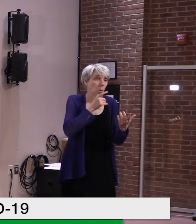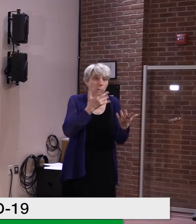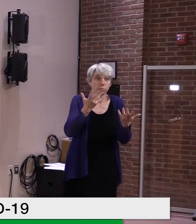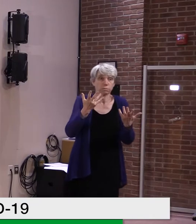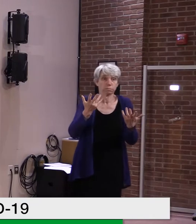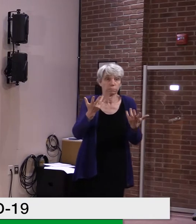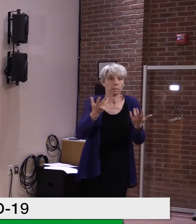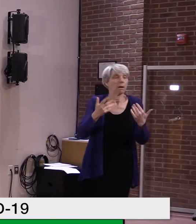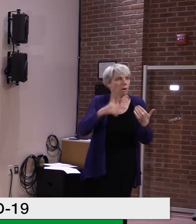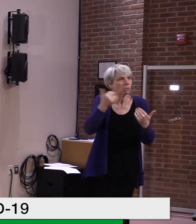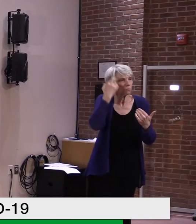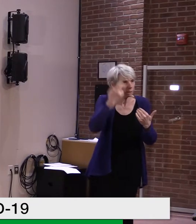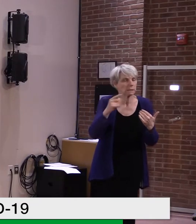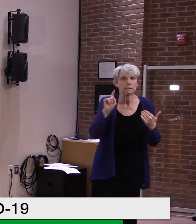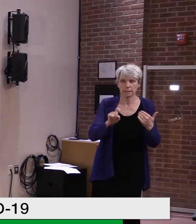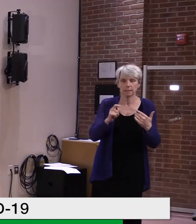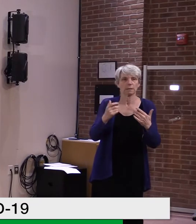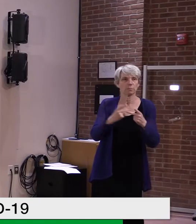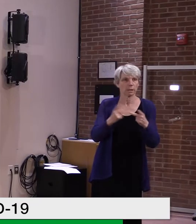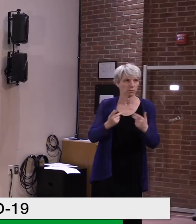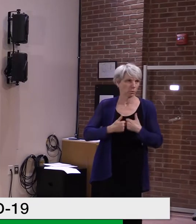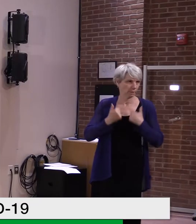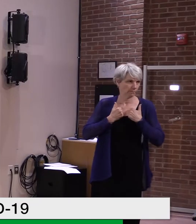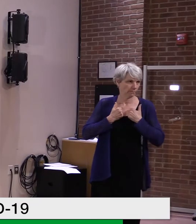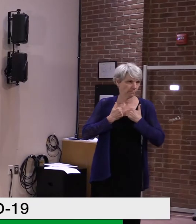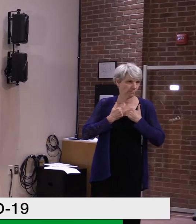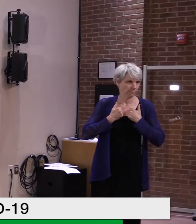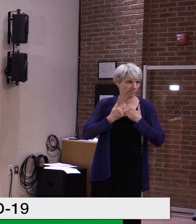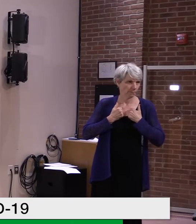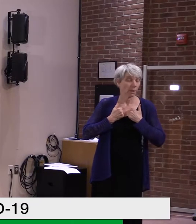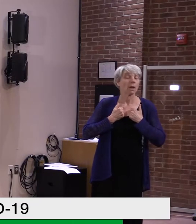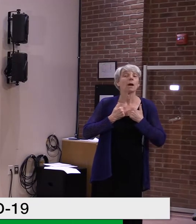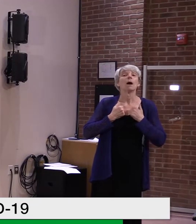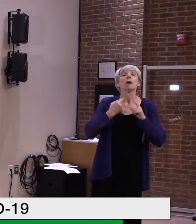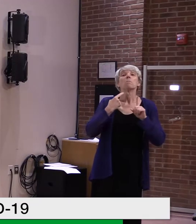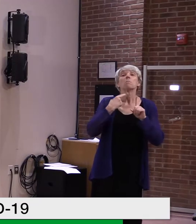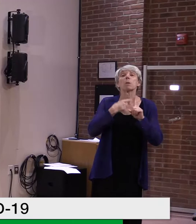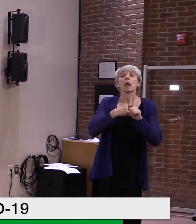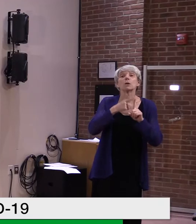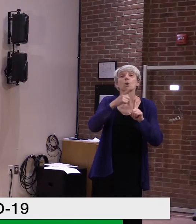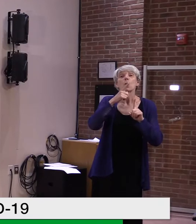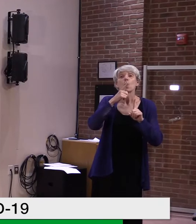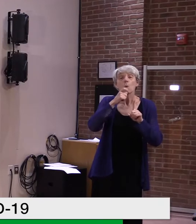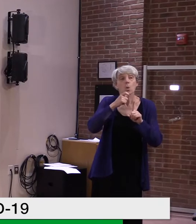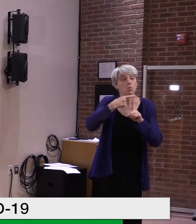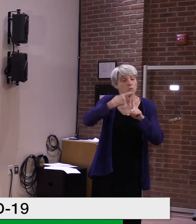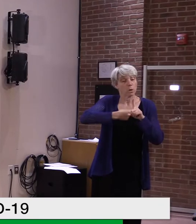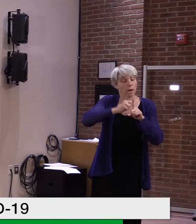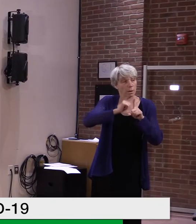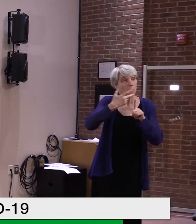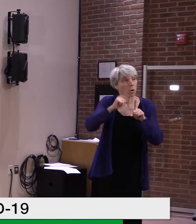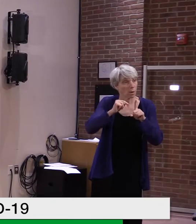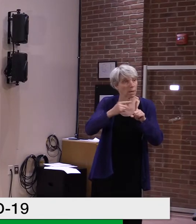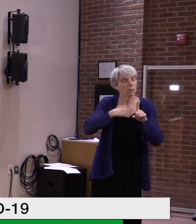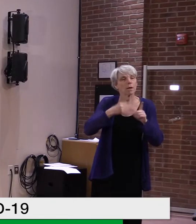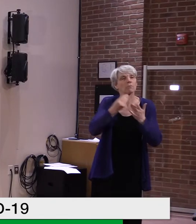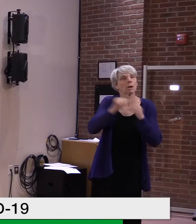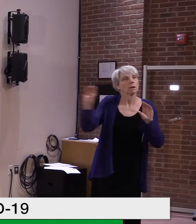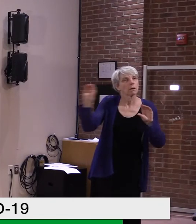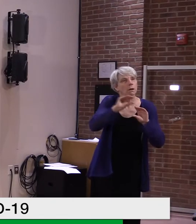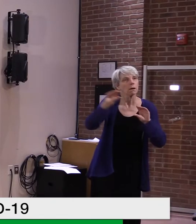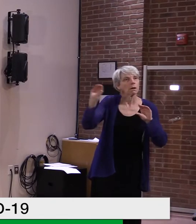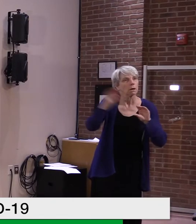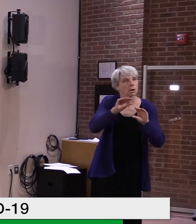need housing. In addition, there's rental subsidies that have been made available through the